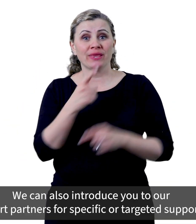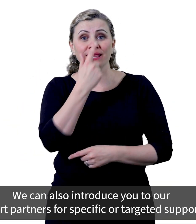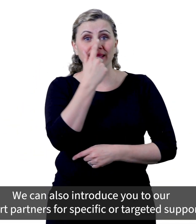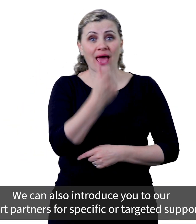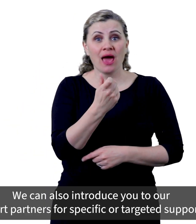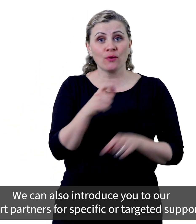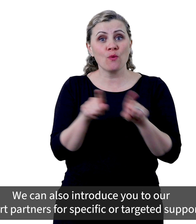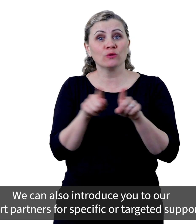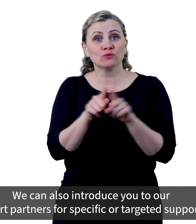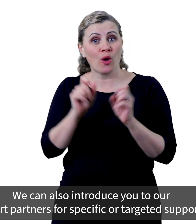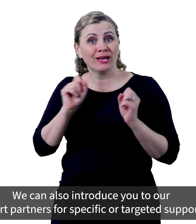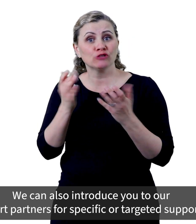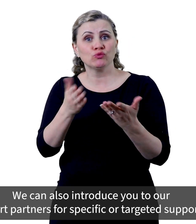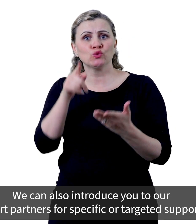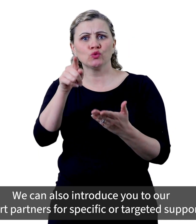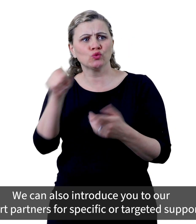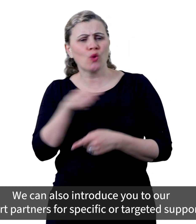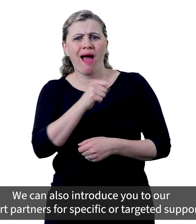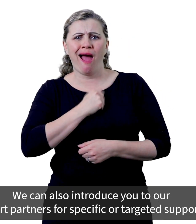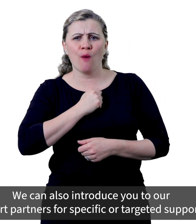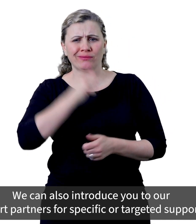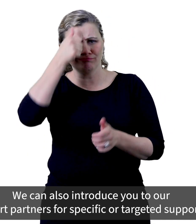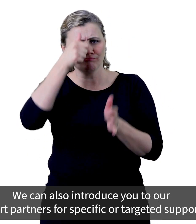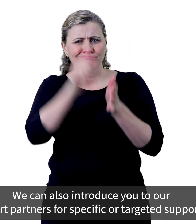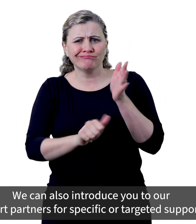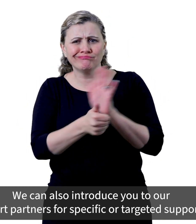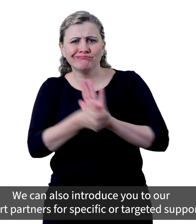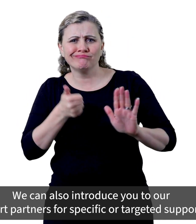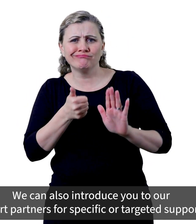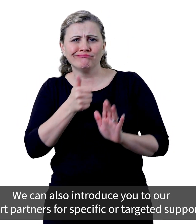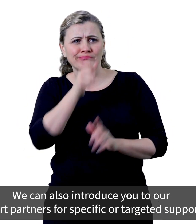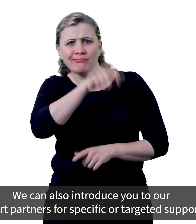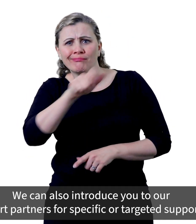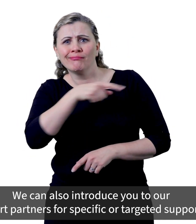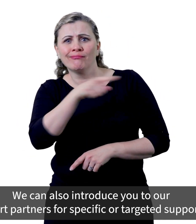We can also introduce you to our expert partners for specific or targeted support.